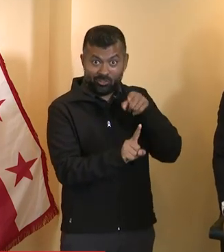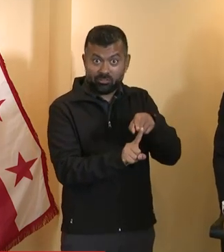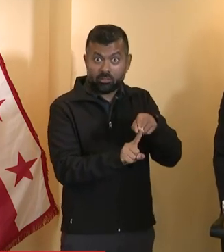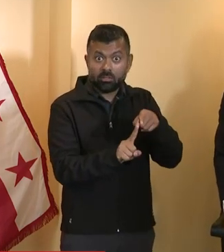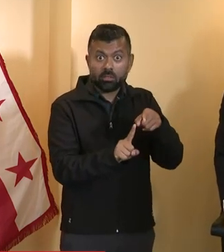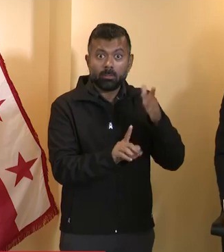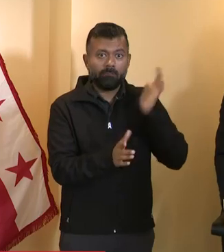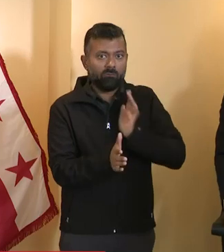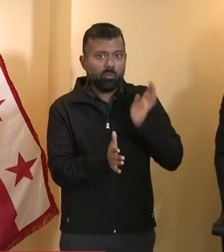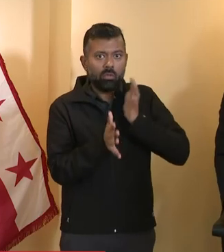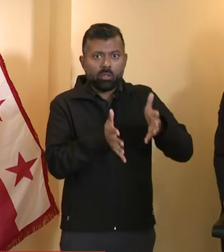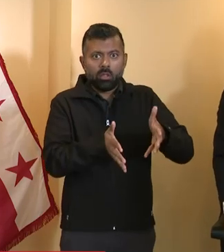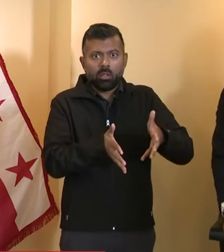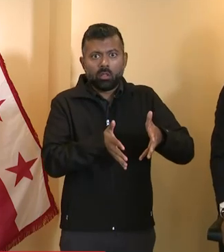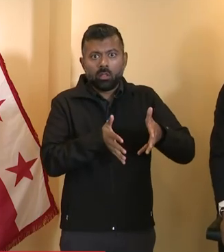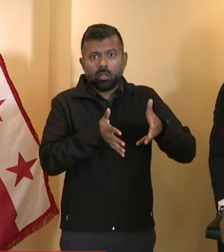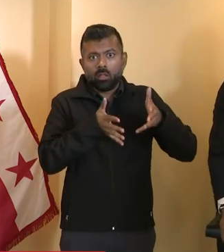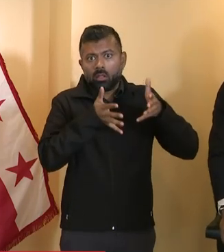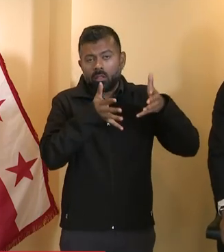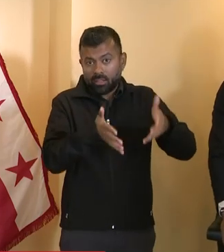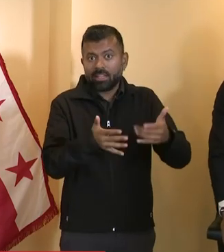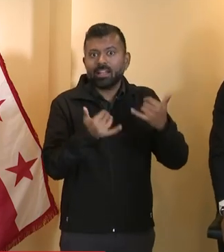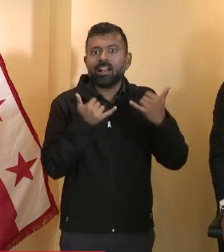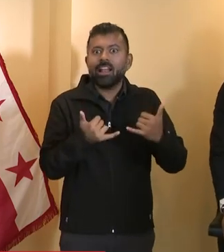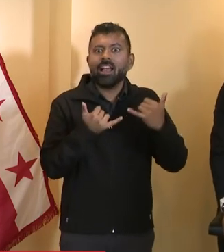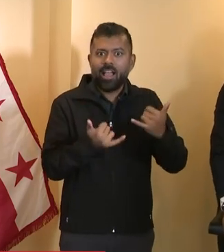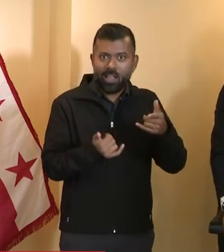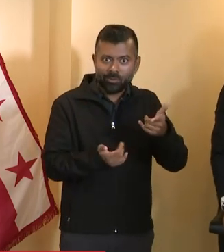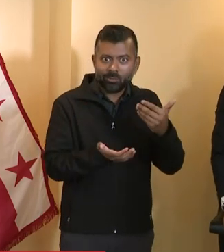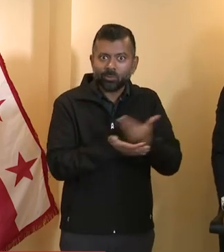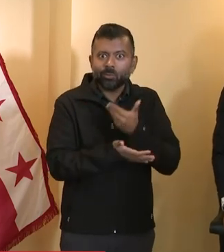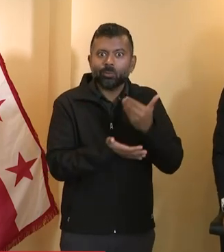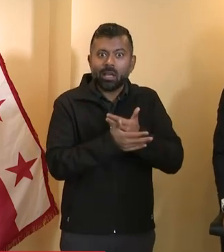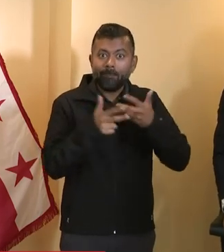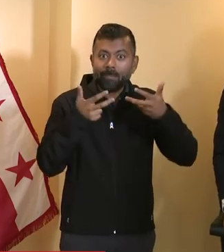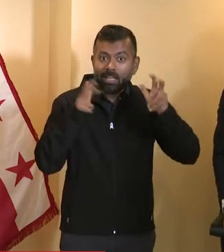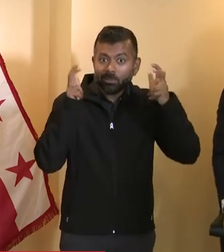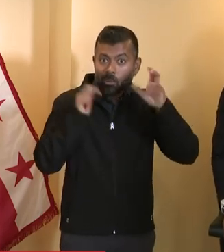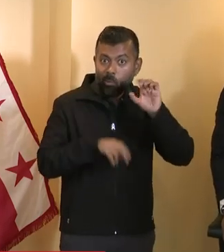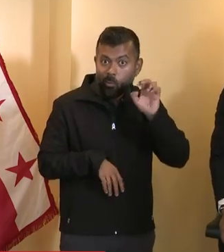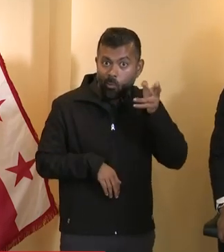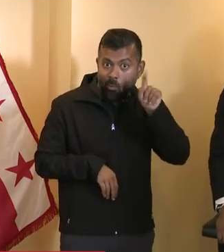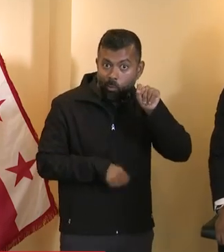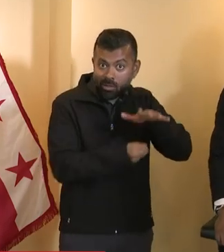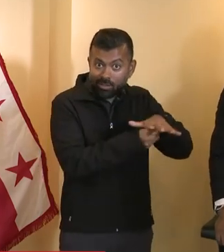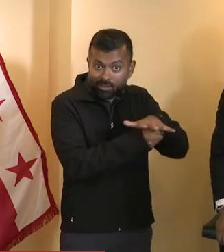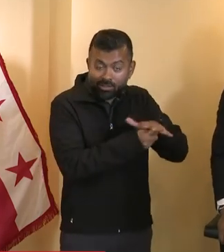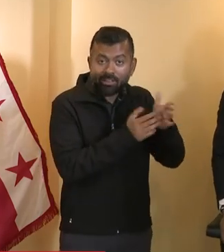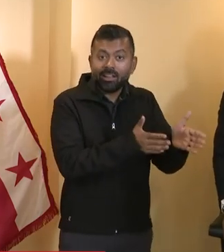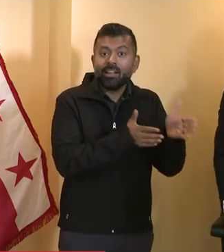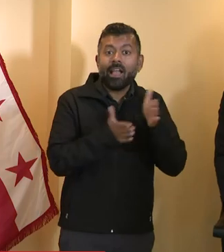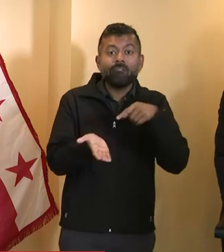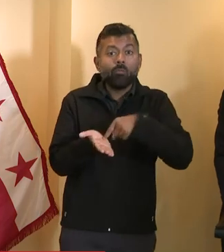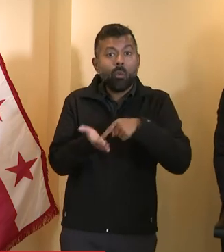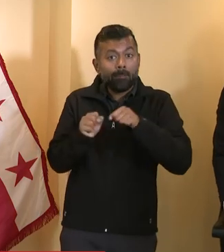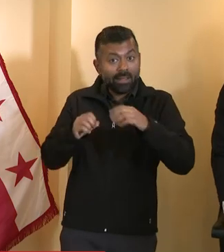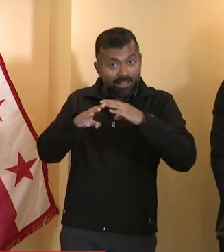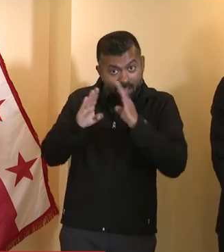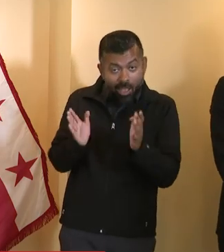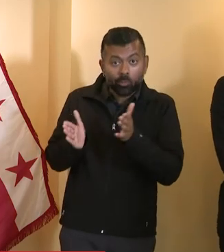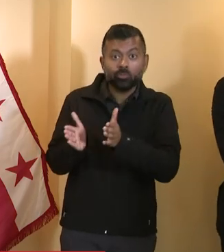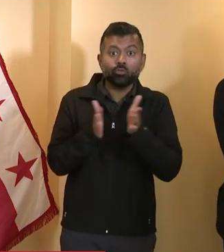housing, we have jobs, we'll open a hospital. Same is true at the Wharf, where there's a lot of housing, but there are drivers,